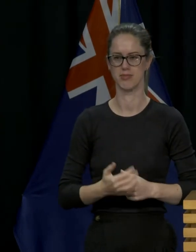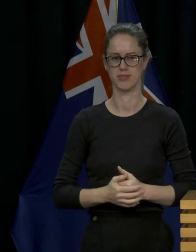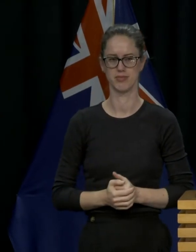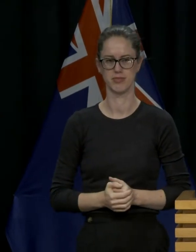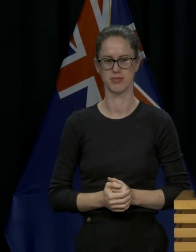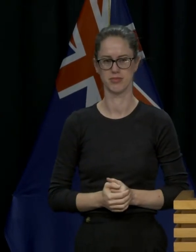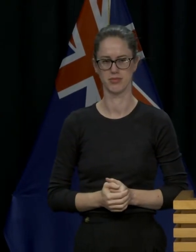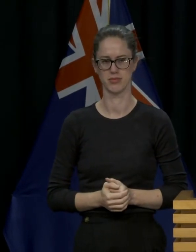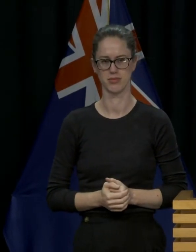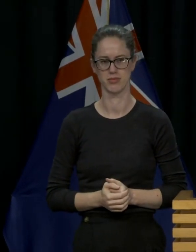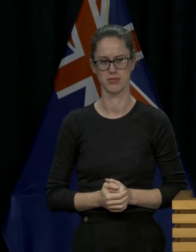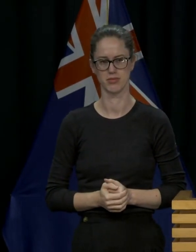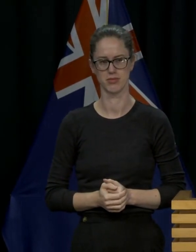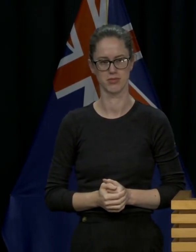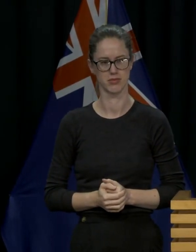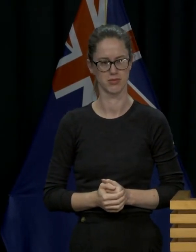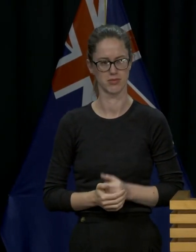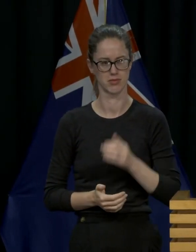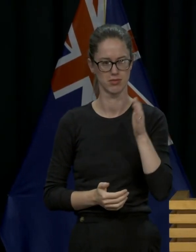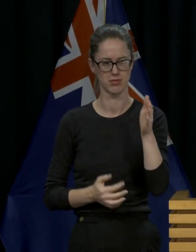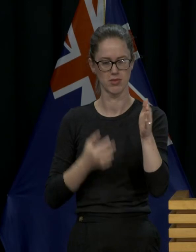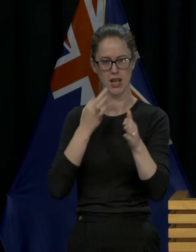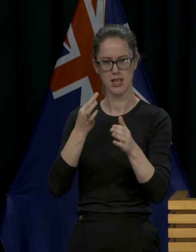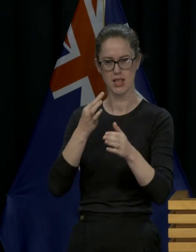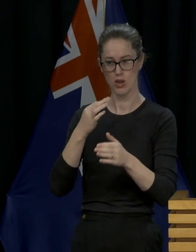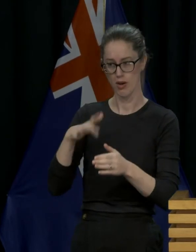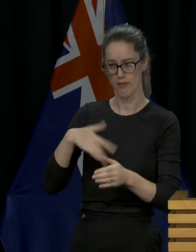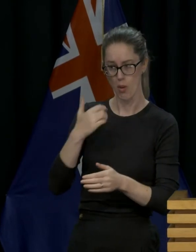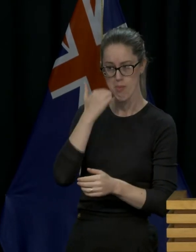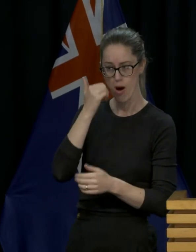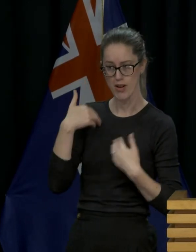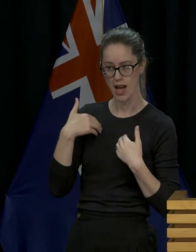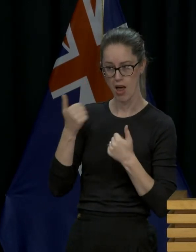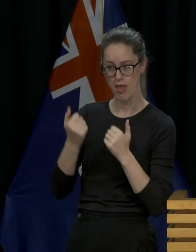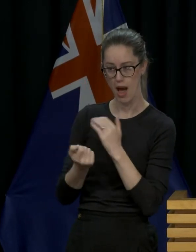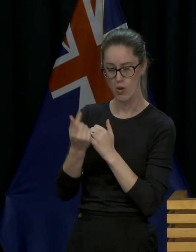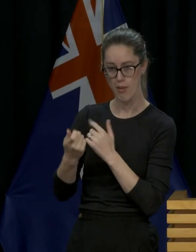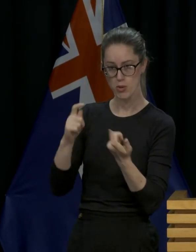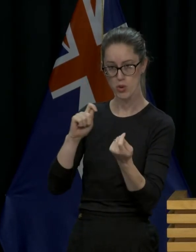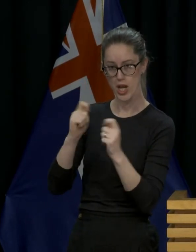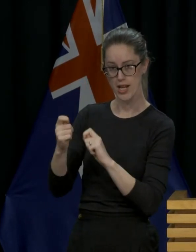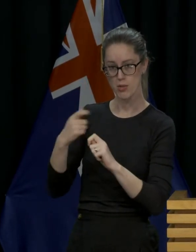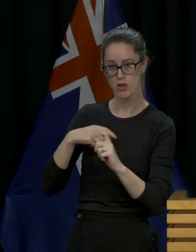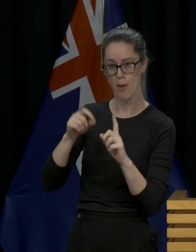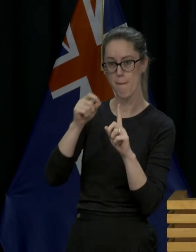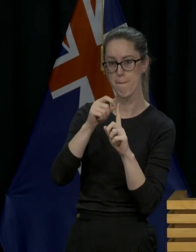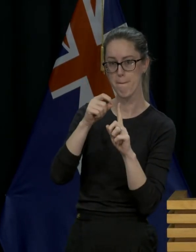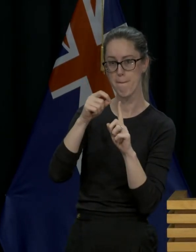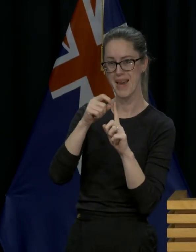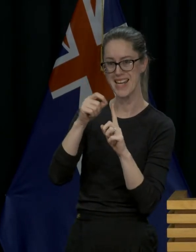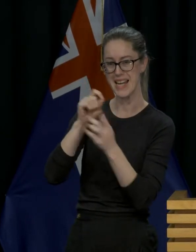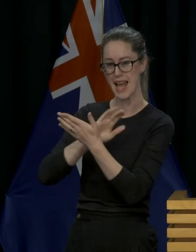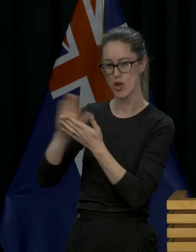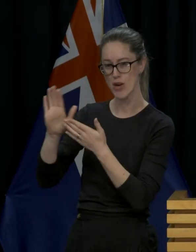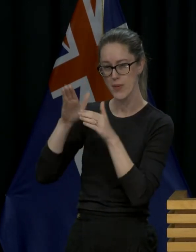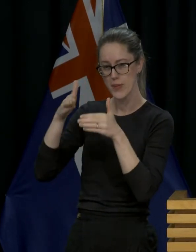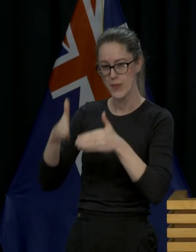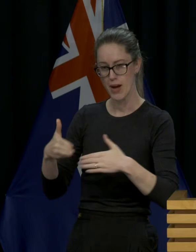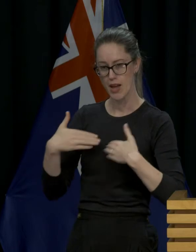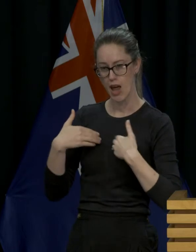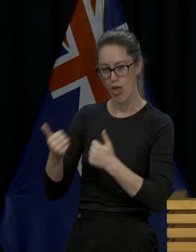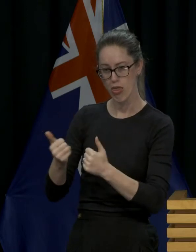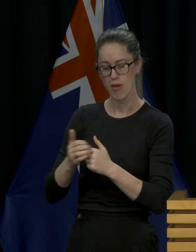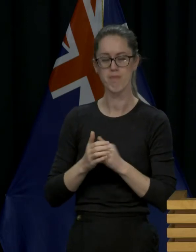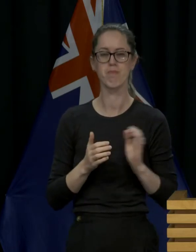do you expect Māori health outcomes to look like with Penny Hinari's focus on Māori health? Yeah, and look, for me,